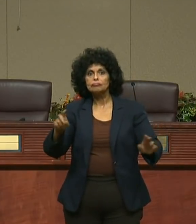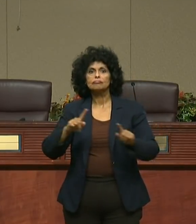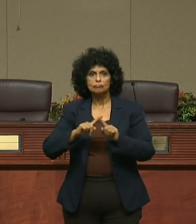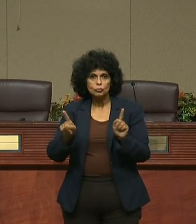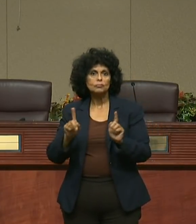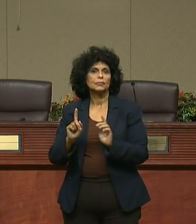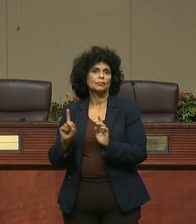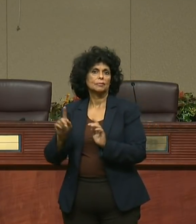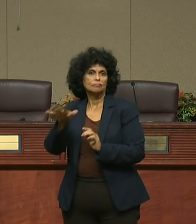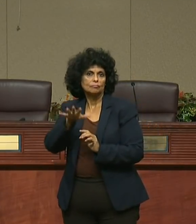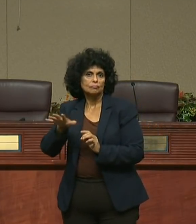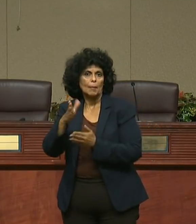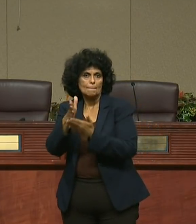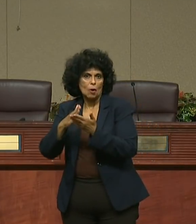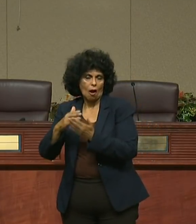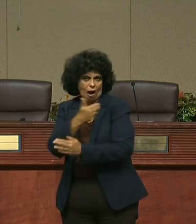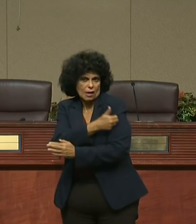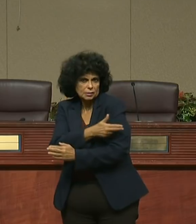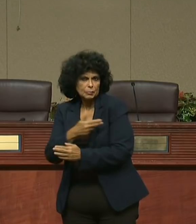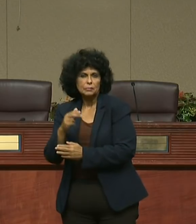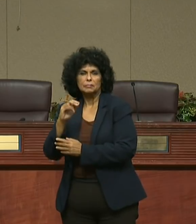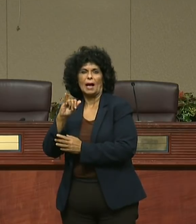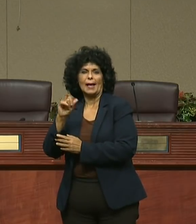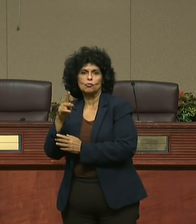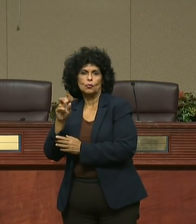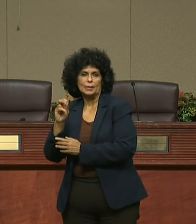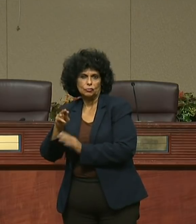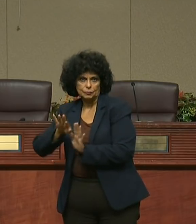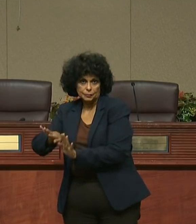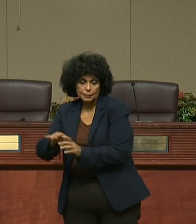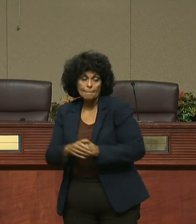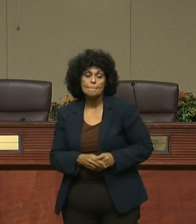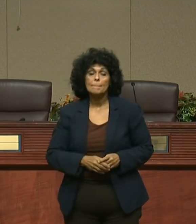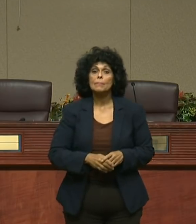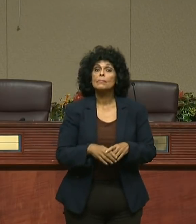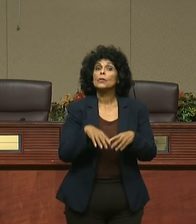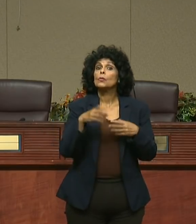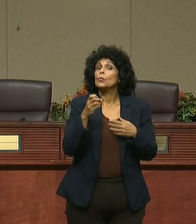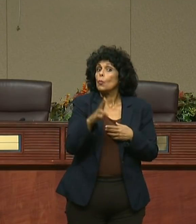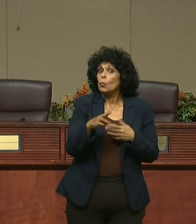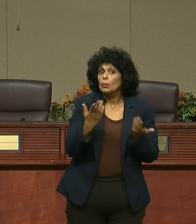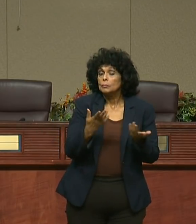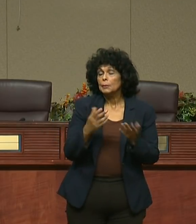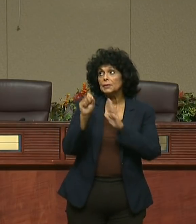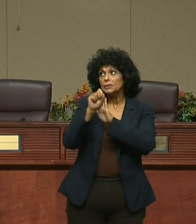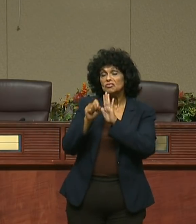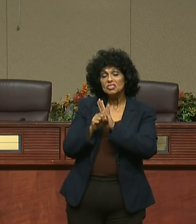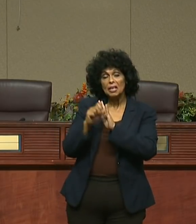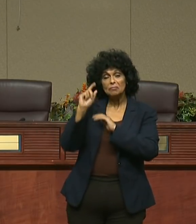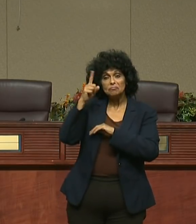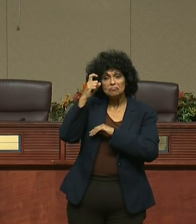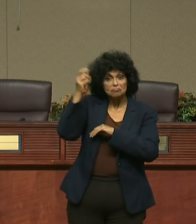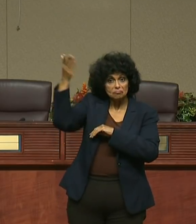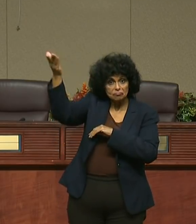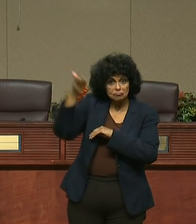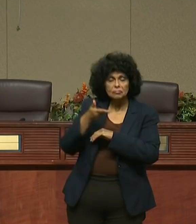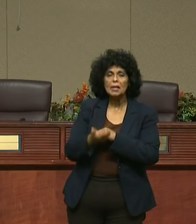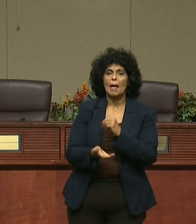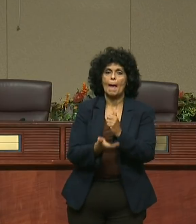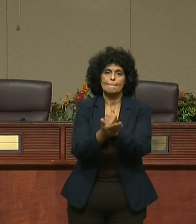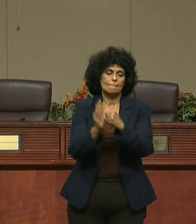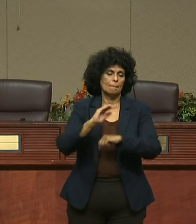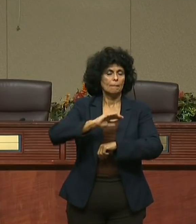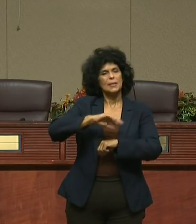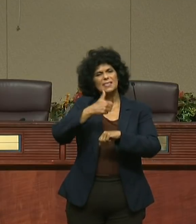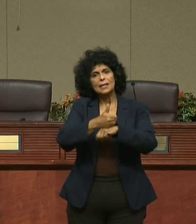can also, with the support of the state, create an alternative care site in either the convention center, the Amway